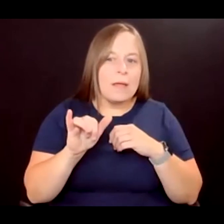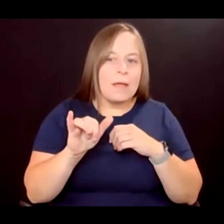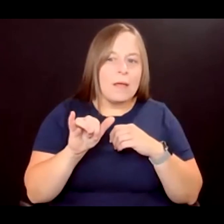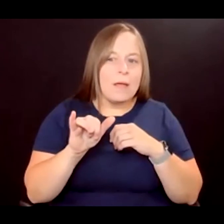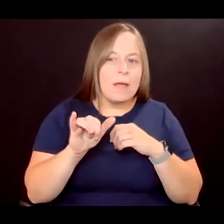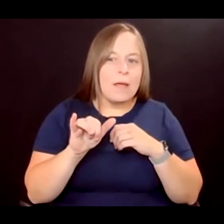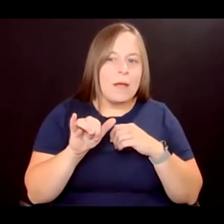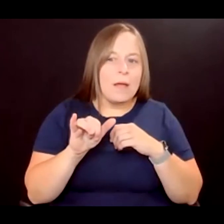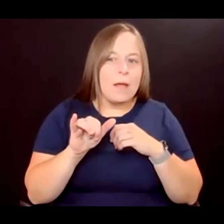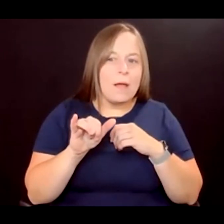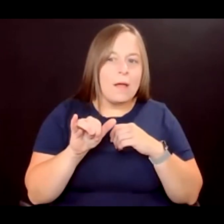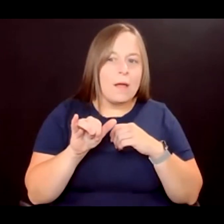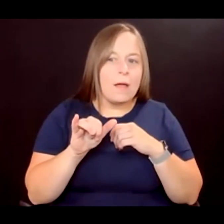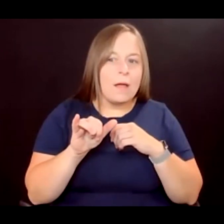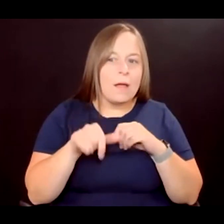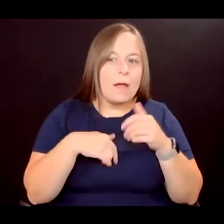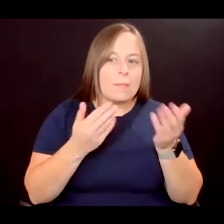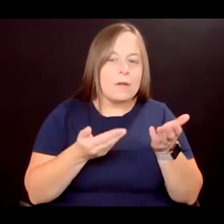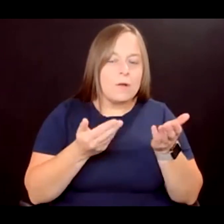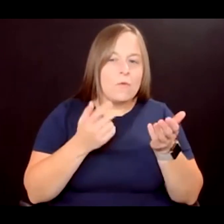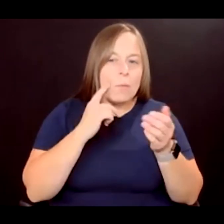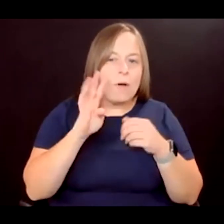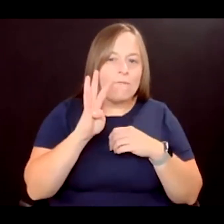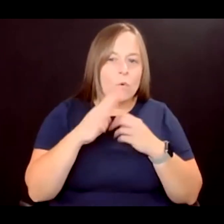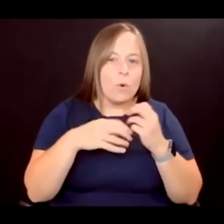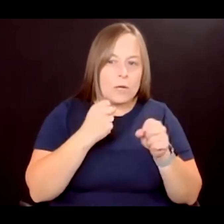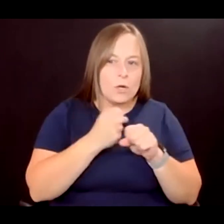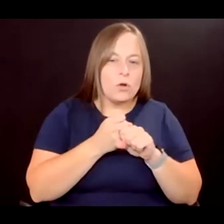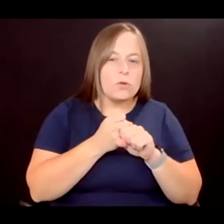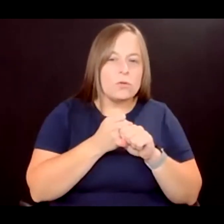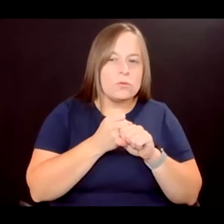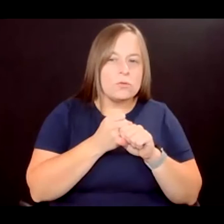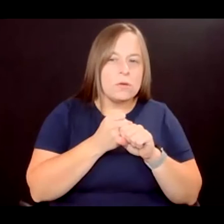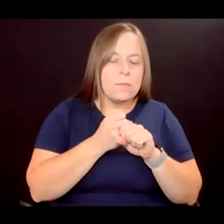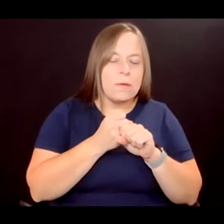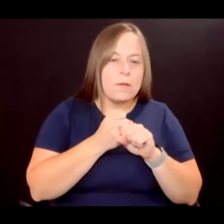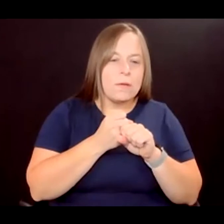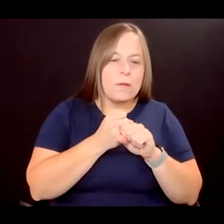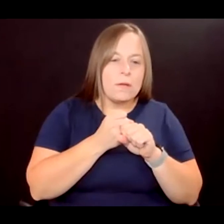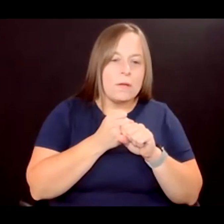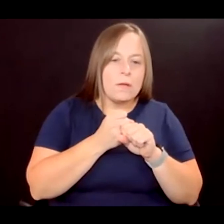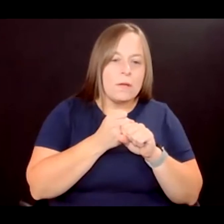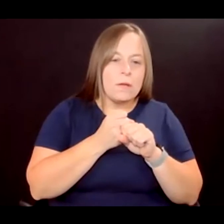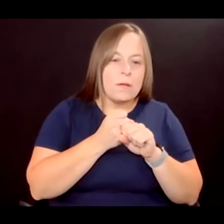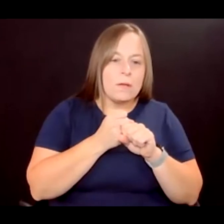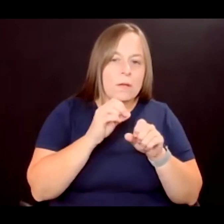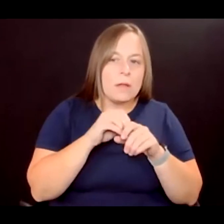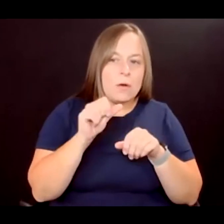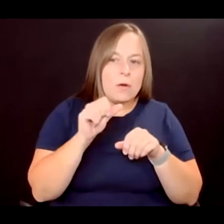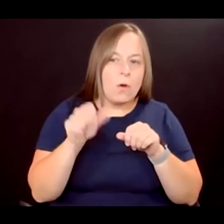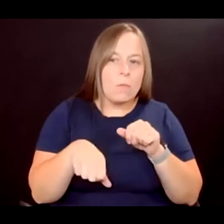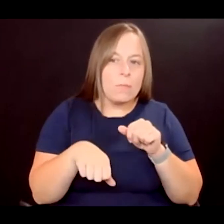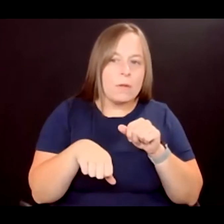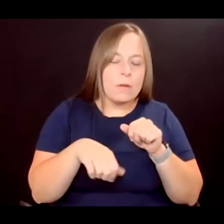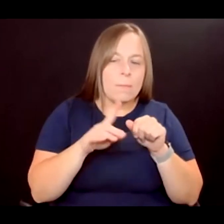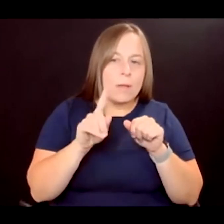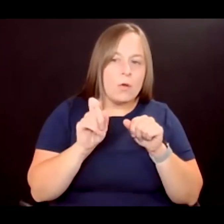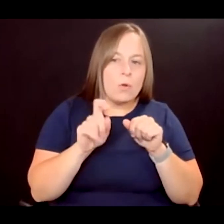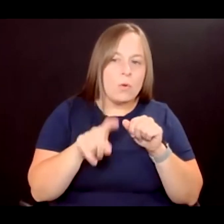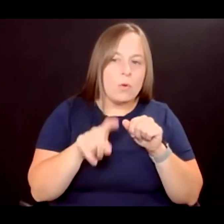and also especially over the past year, with talking with residents and business owners that are just as flustered. I have